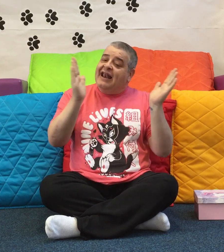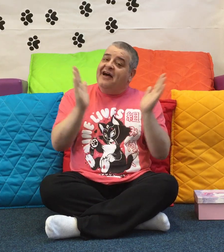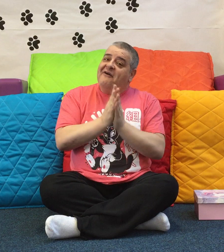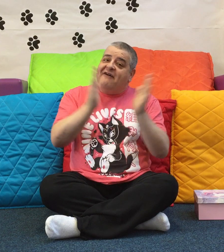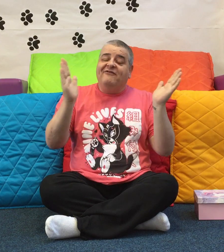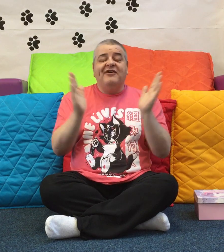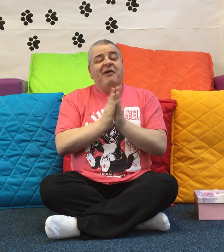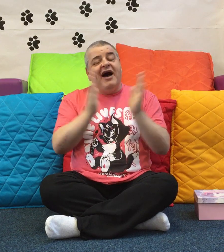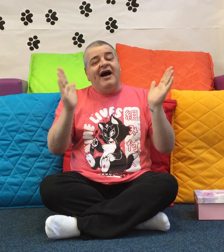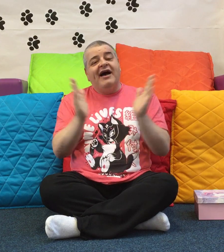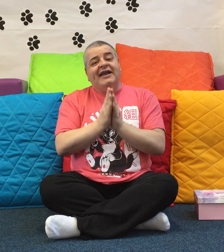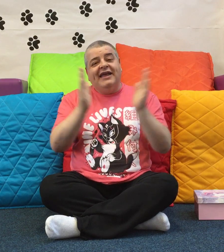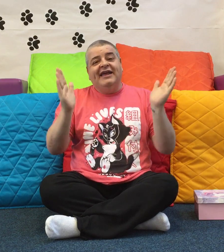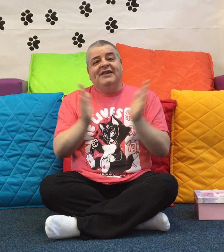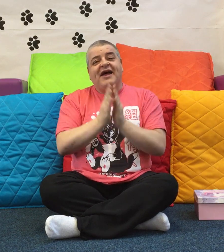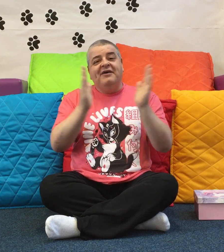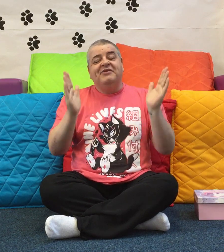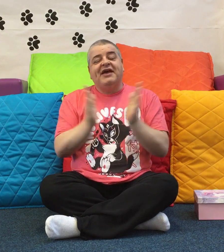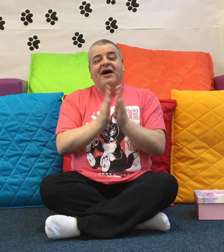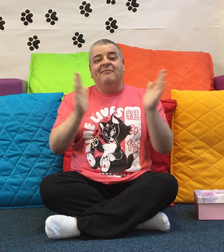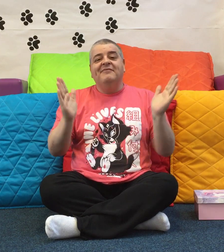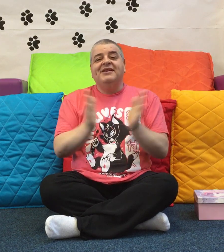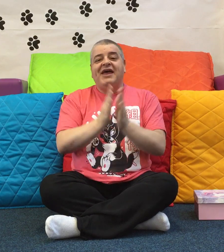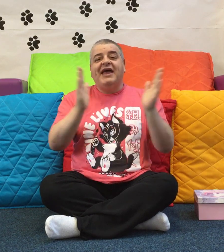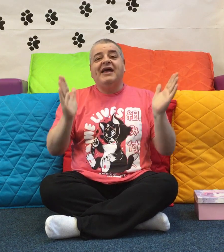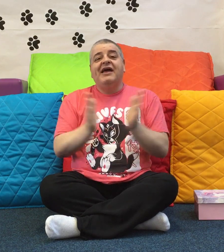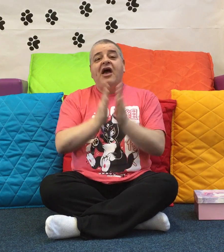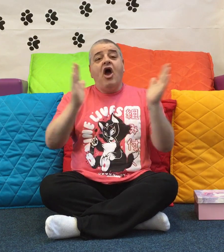Hello everybody, it's time to come and sing.